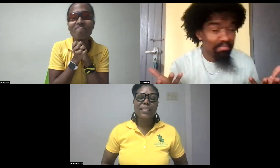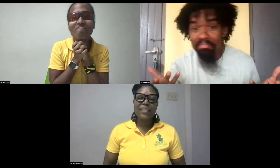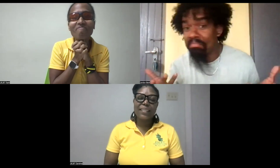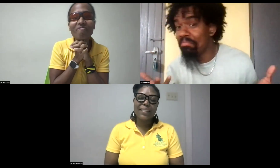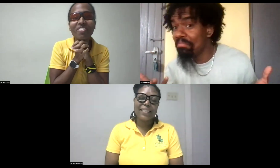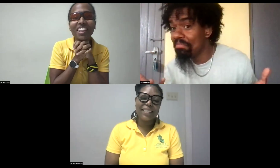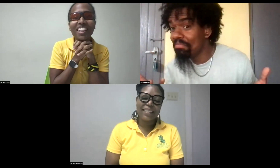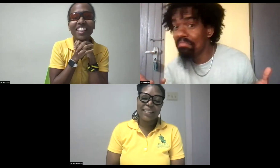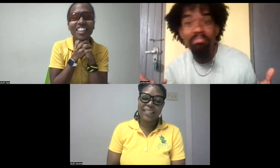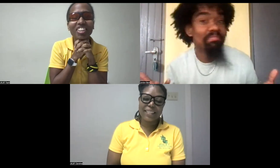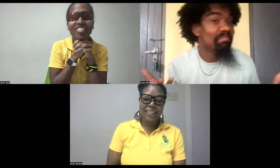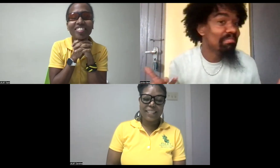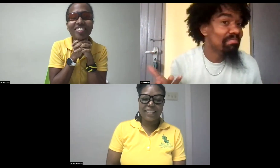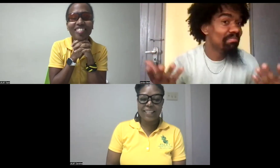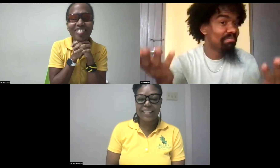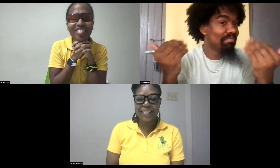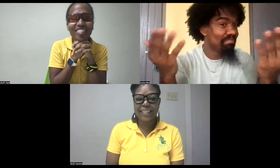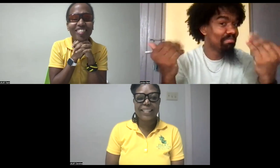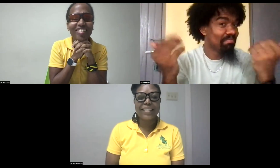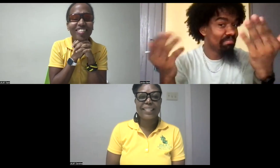So who can tell me?